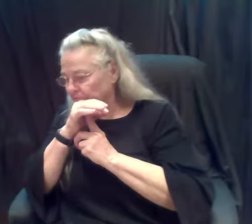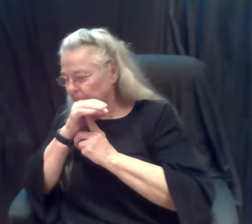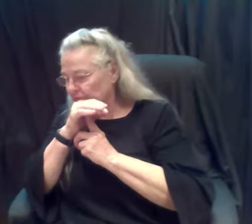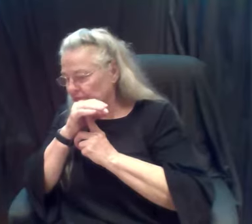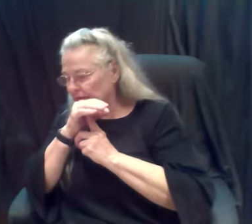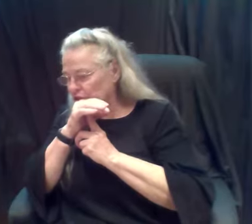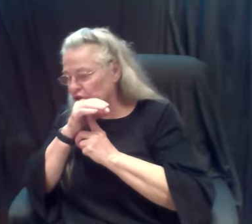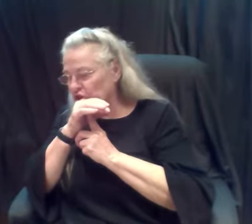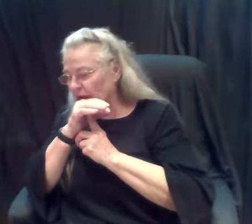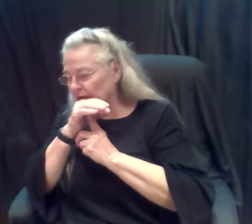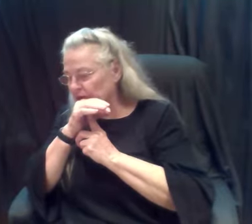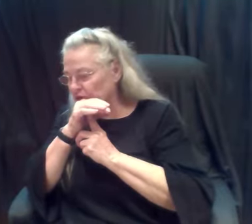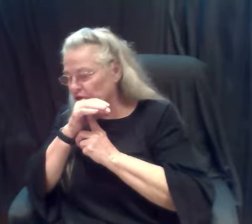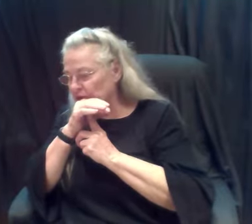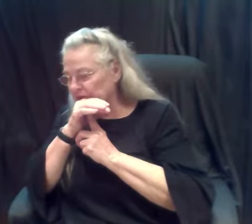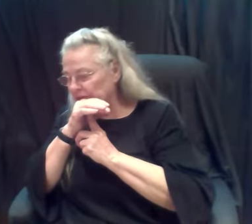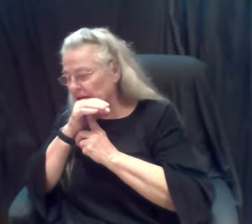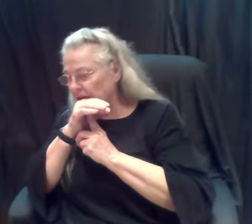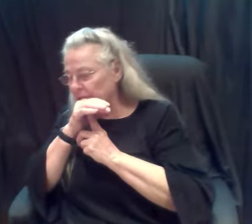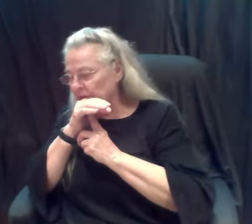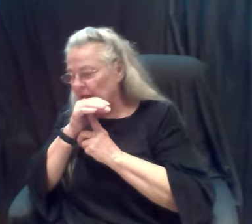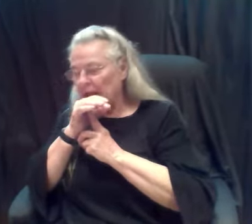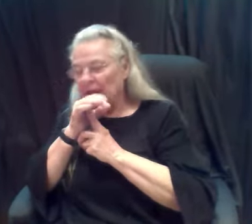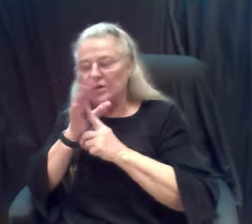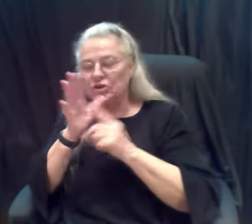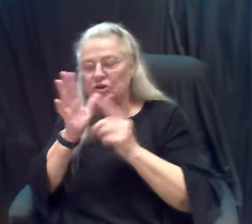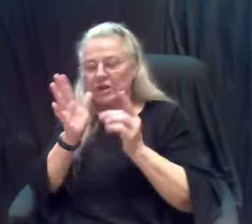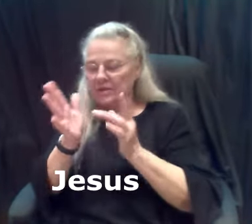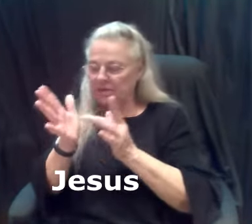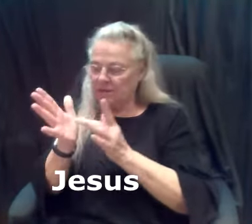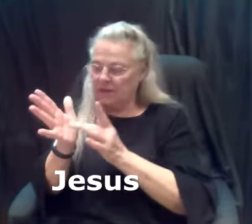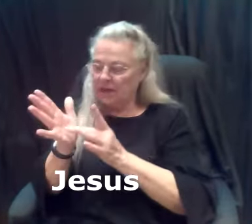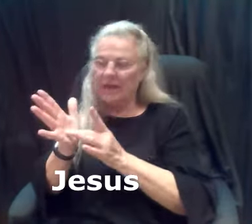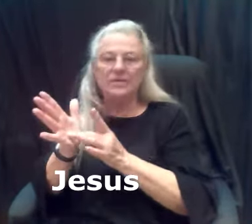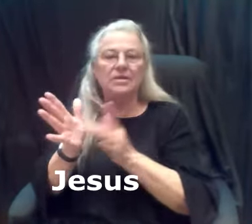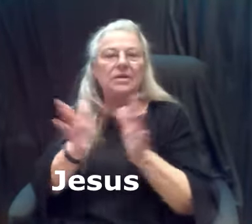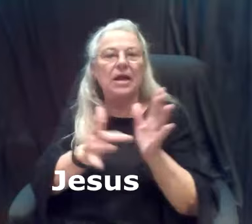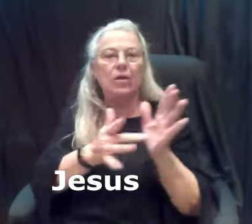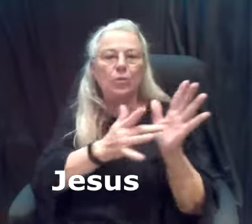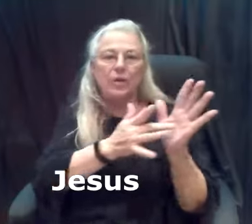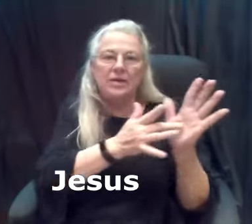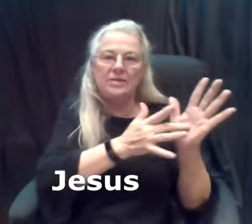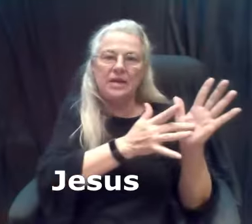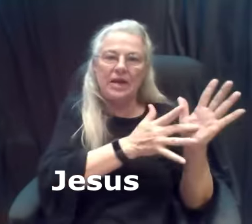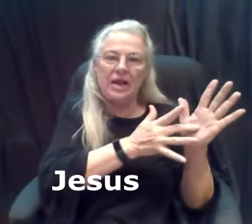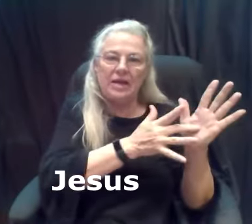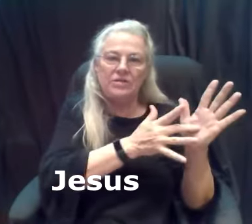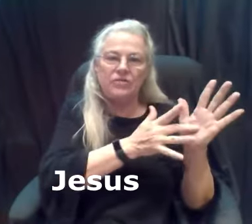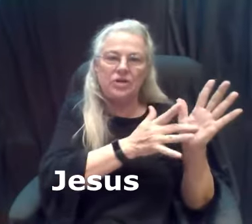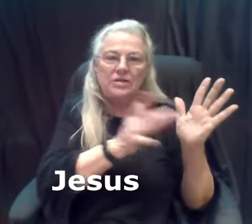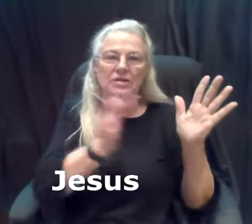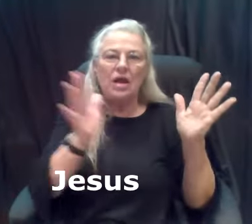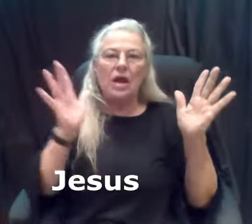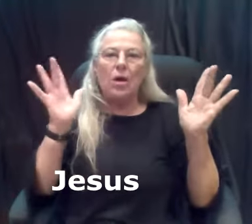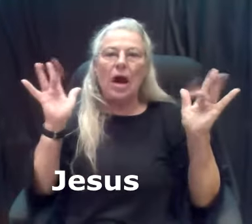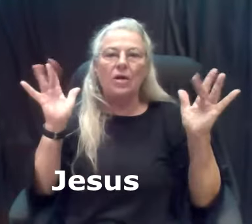Let it shine till Jesus comes. And Jesus is the nail prints in the hands of Jesus. I call them